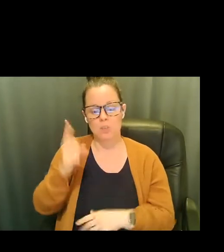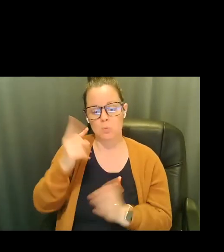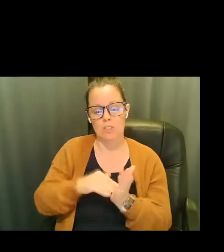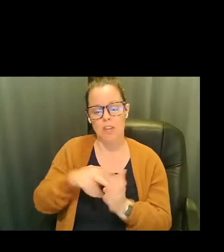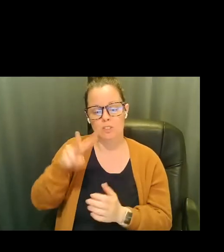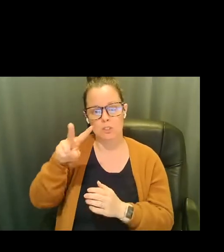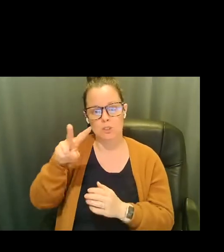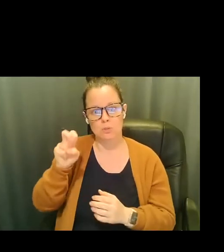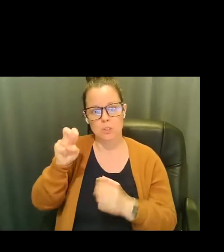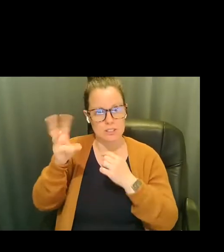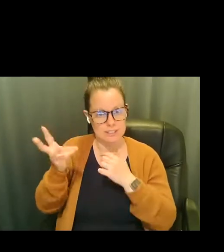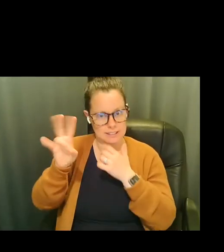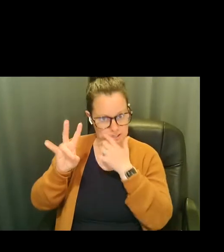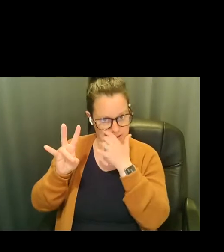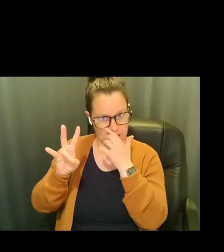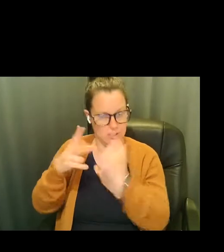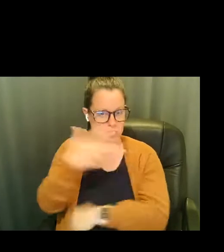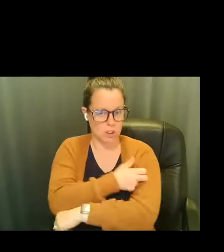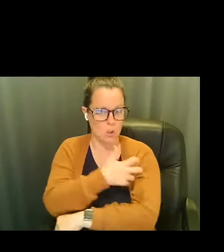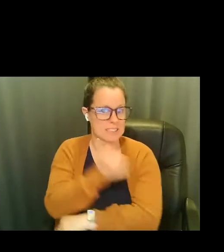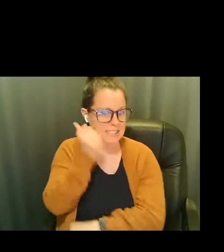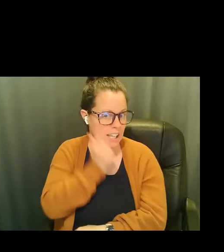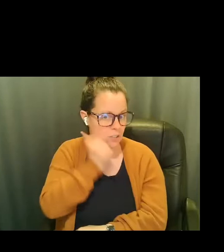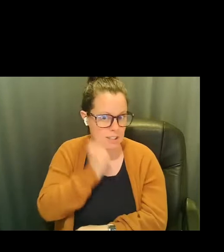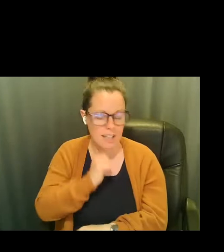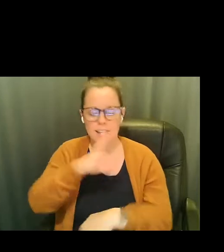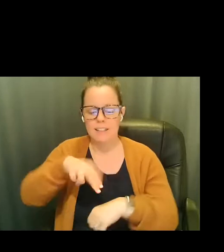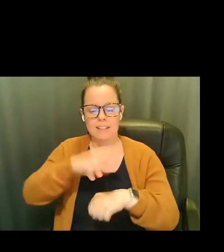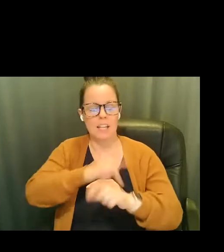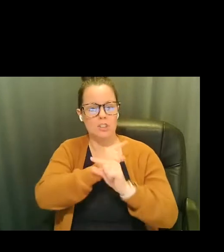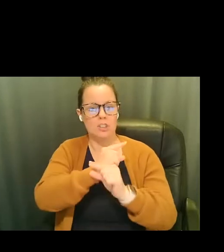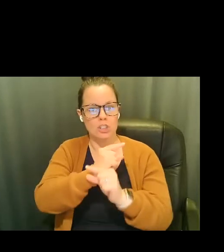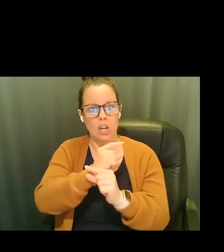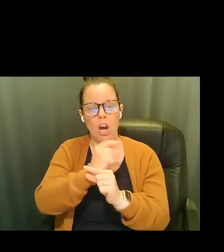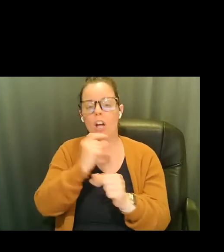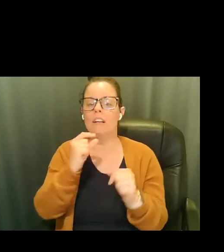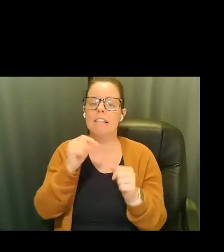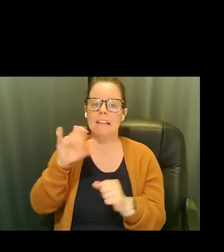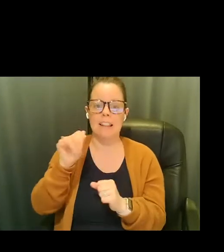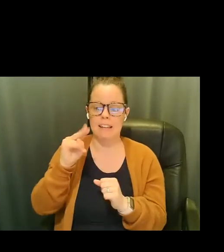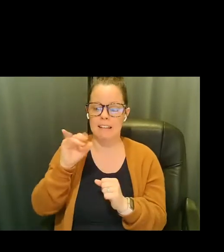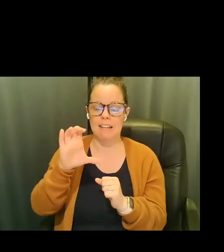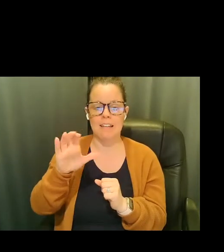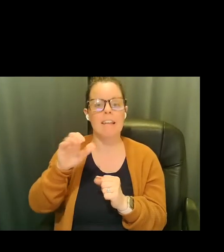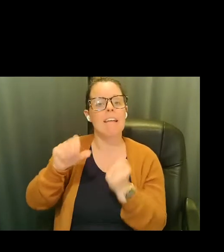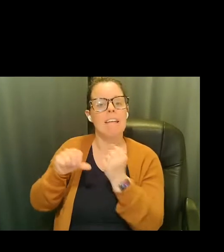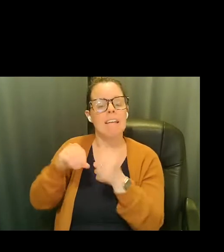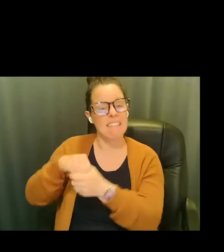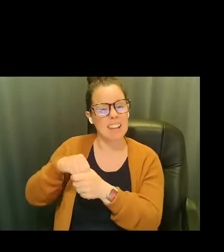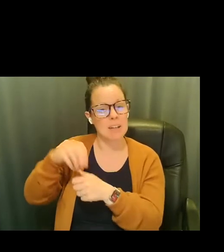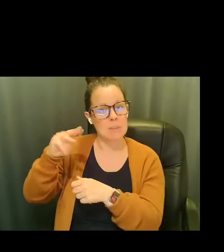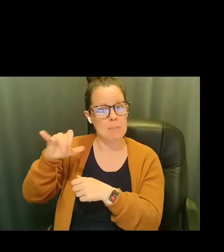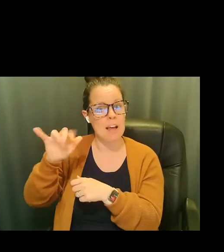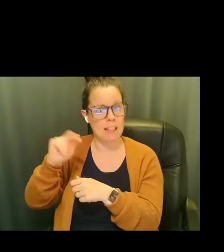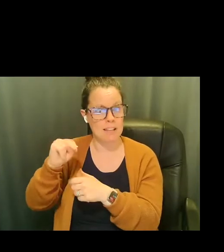1,267 doses per day. The National Guard Assisted Clinic in Milan is boosting this effort. But we also can